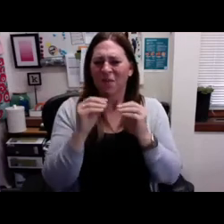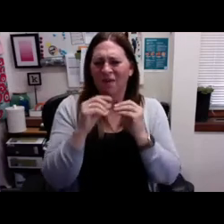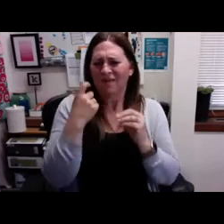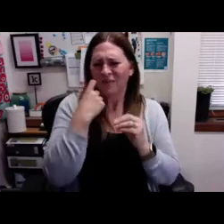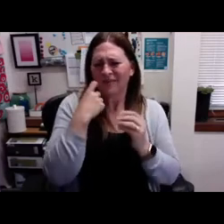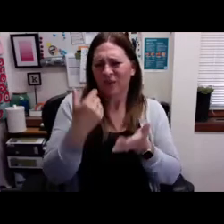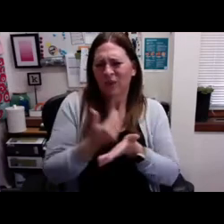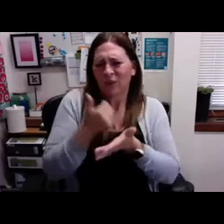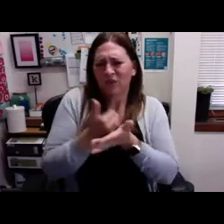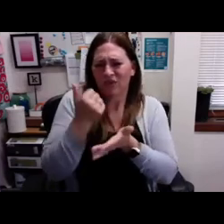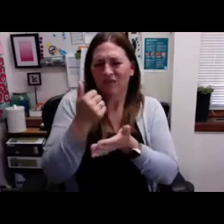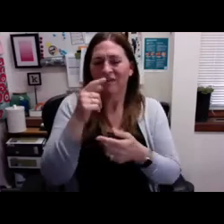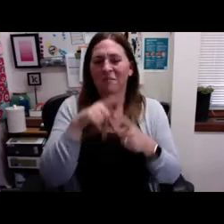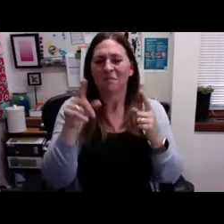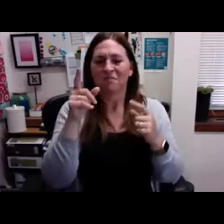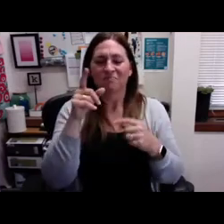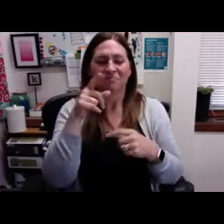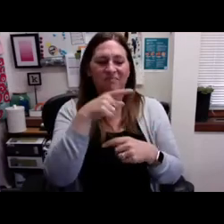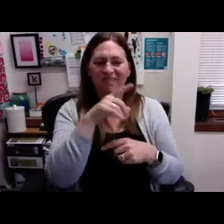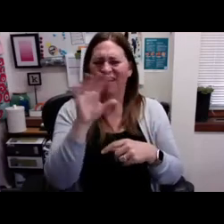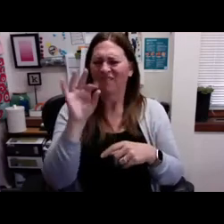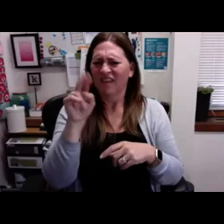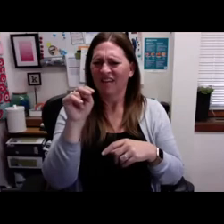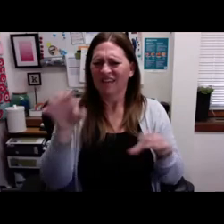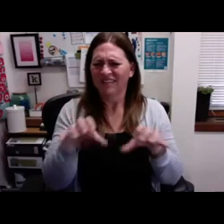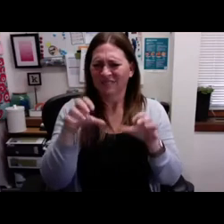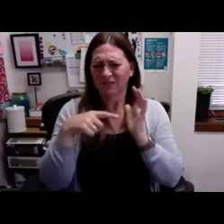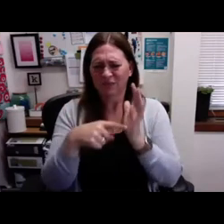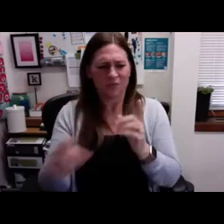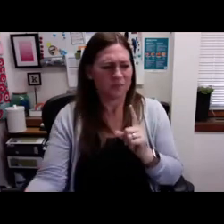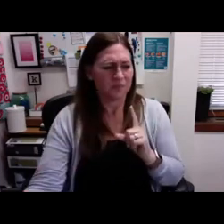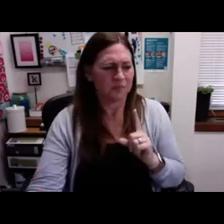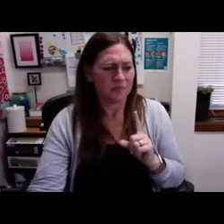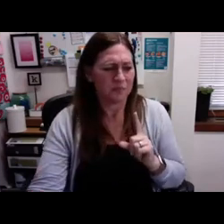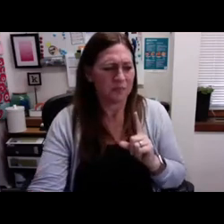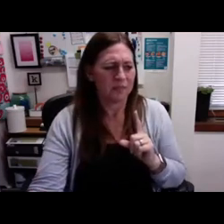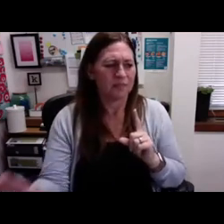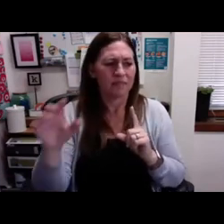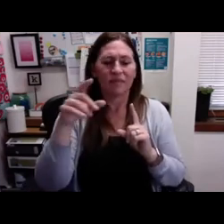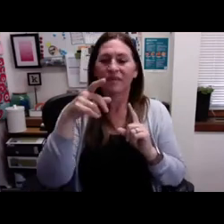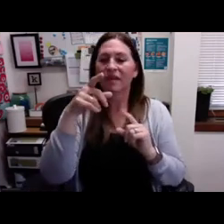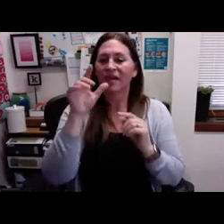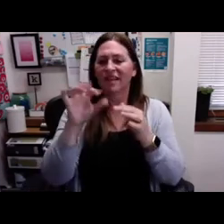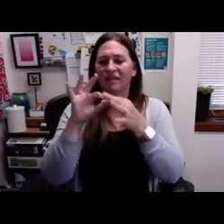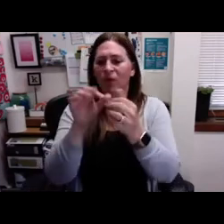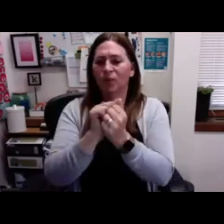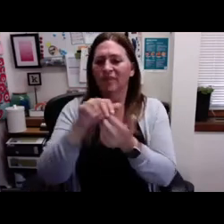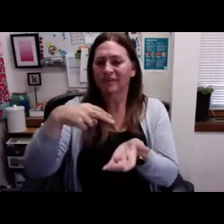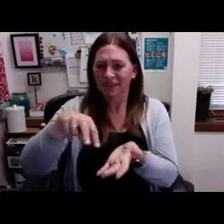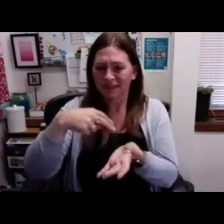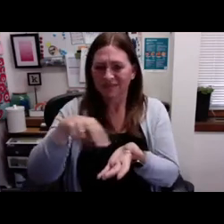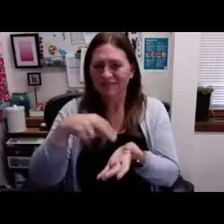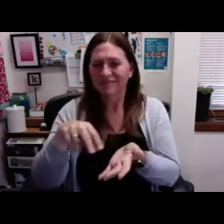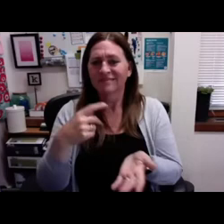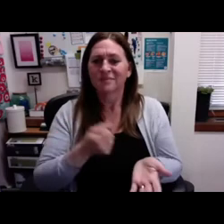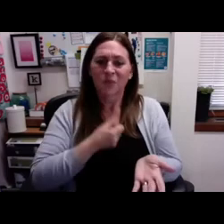location. And this is more recent, a little bit newer, but it's a fun activity that I did want to show.